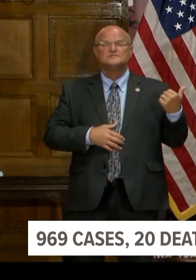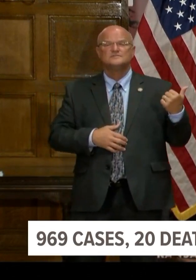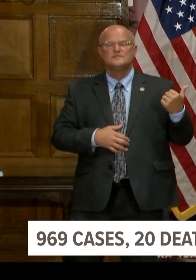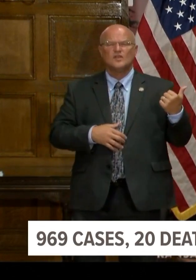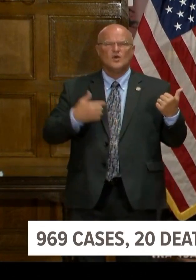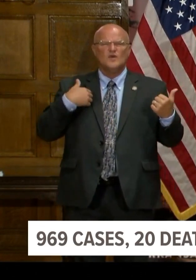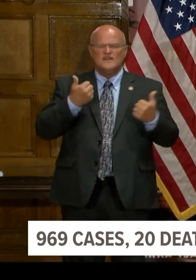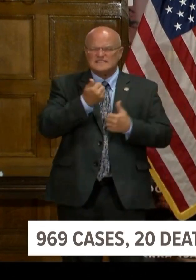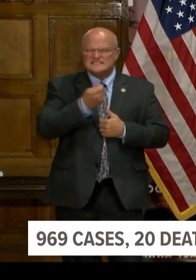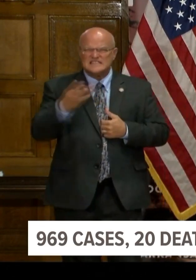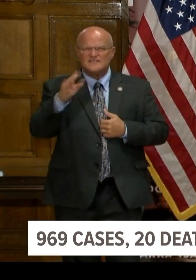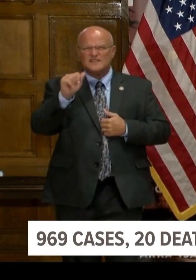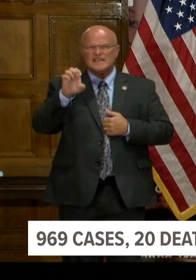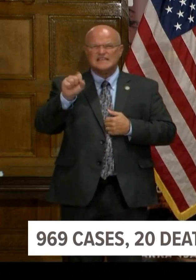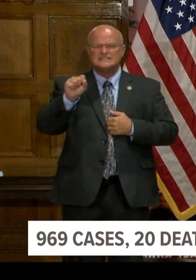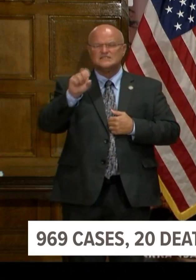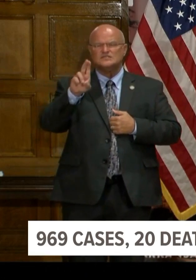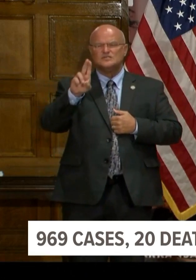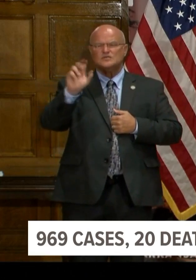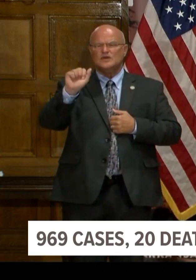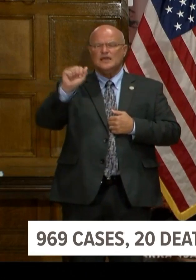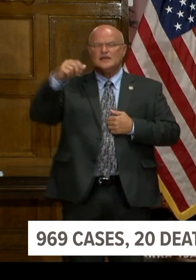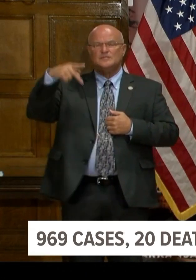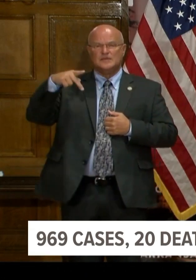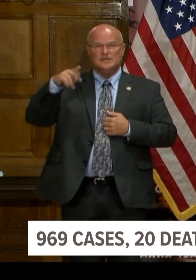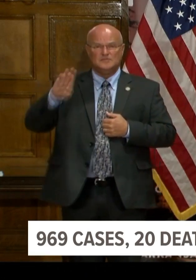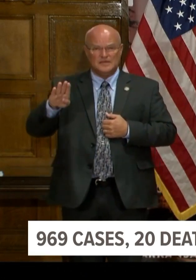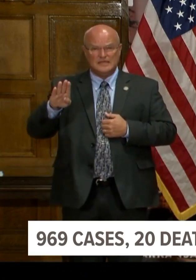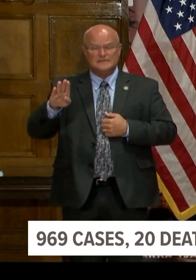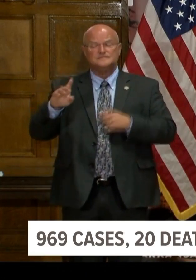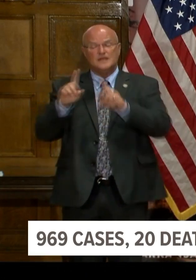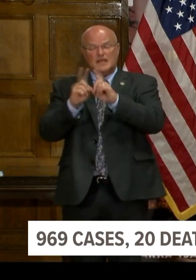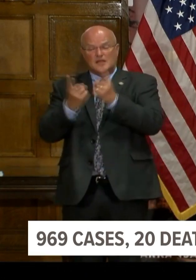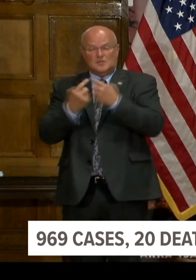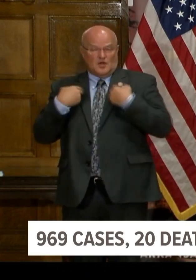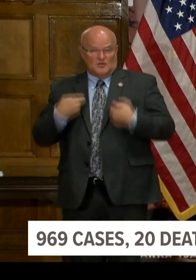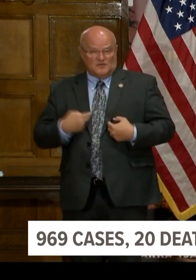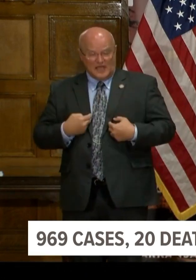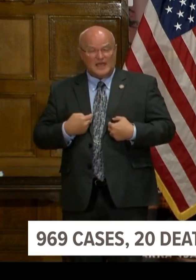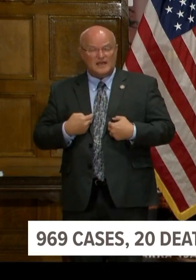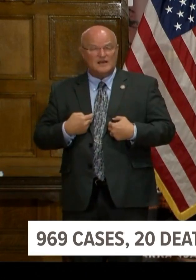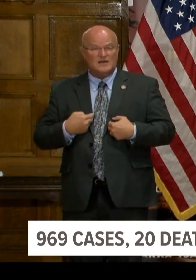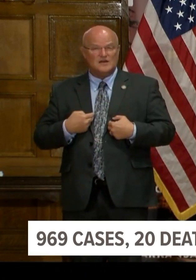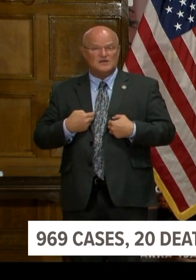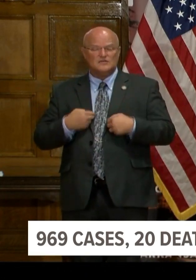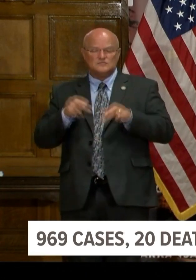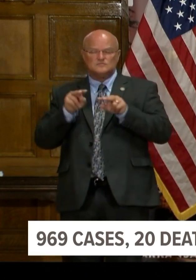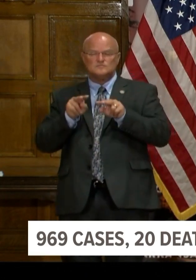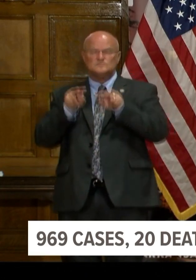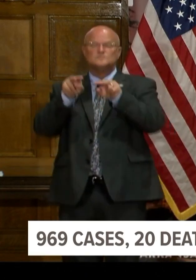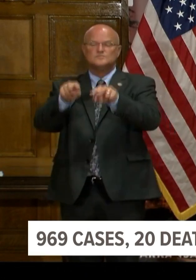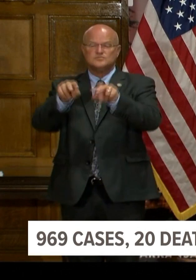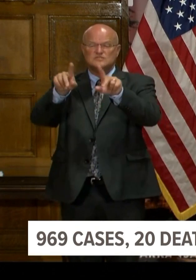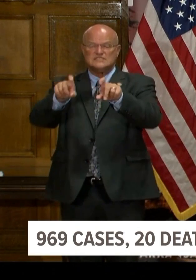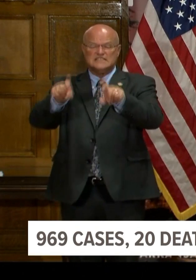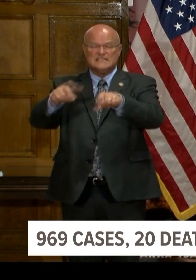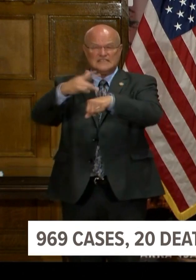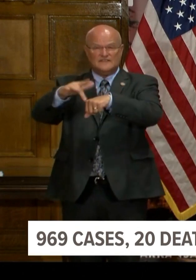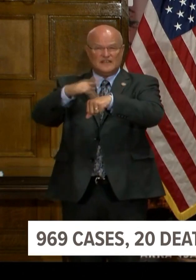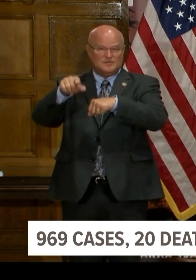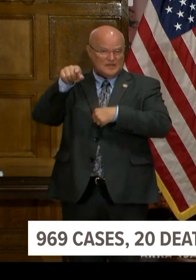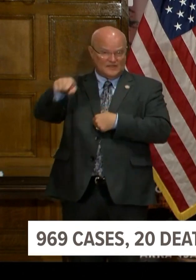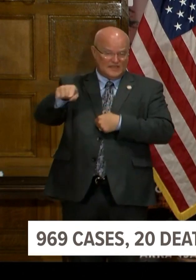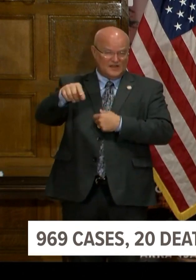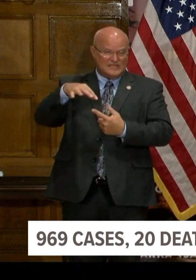a number of cases at UAPB, and the Department of Health is enhanced their testing availability